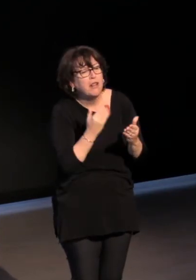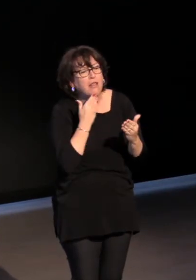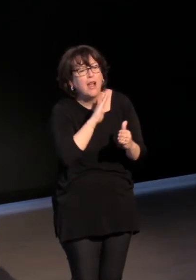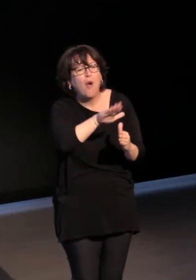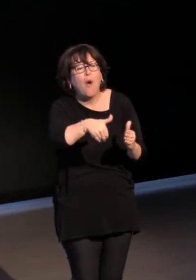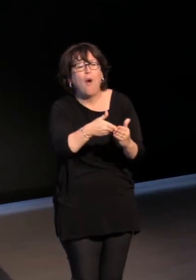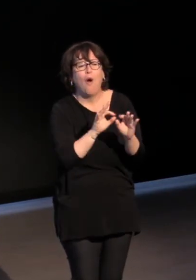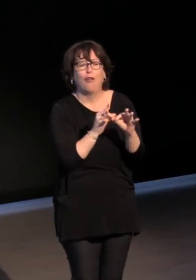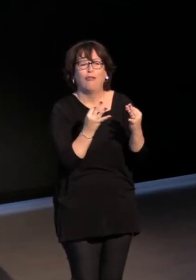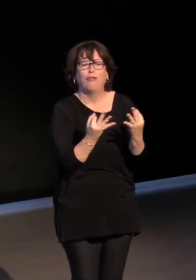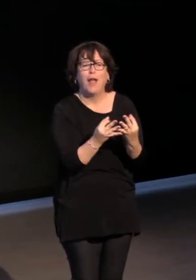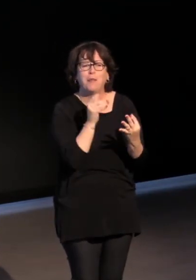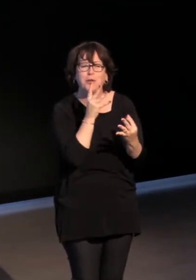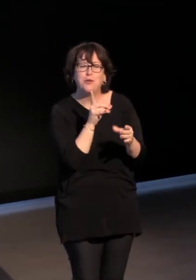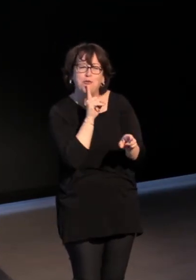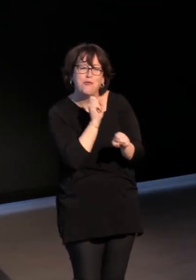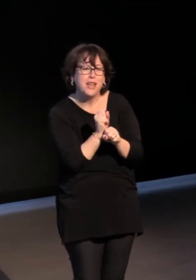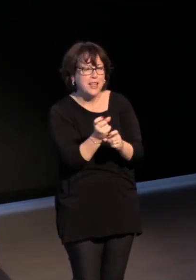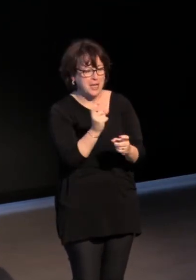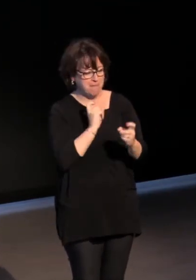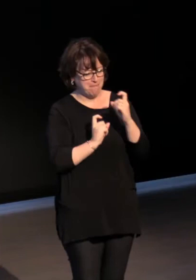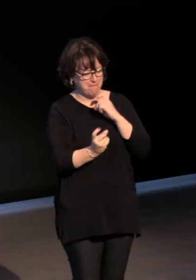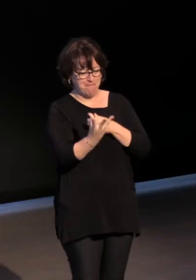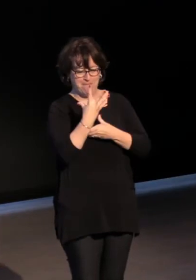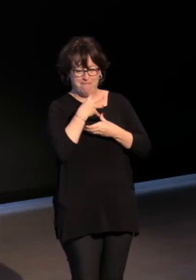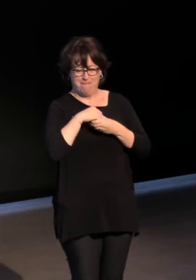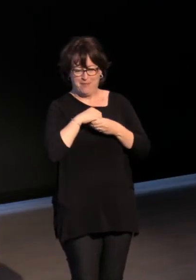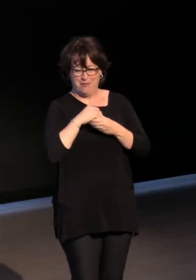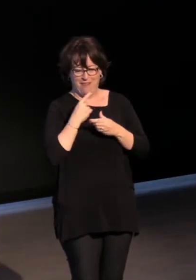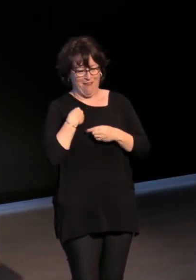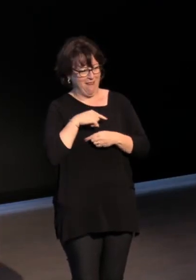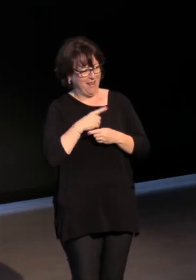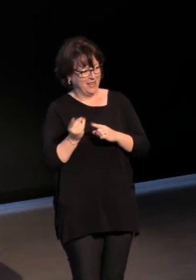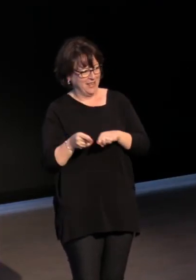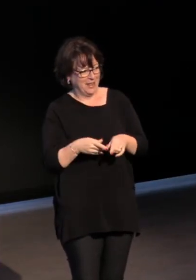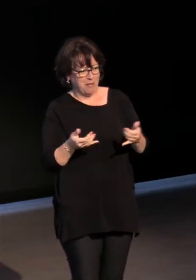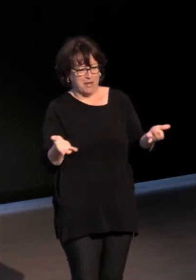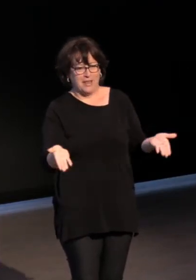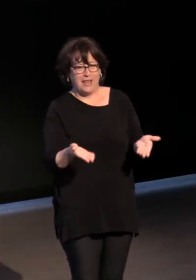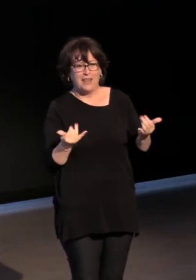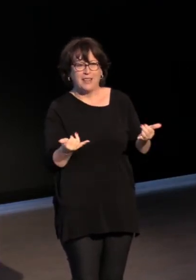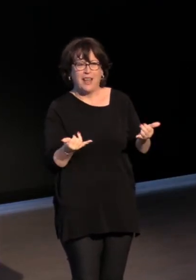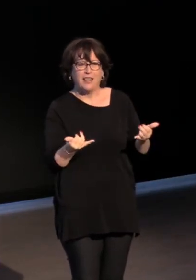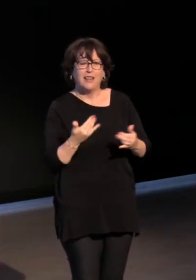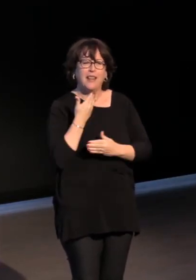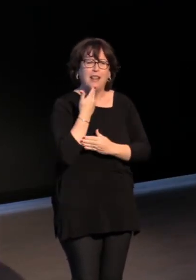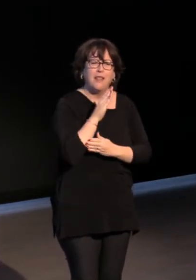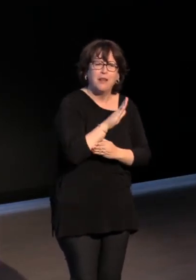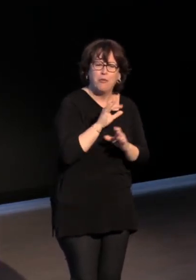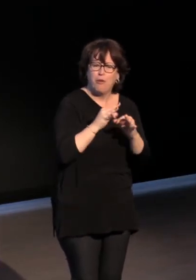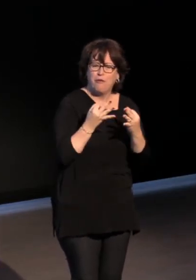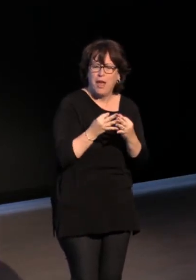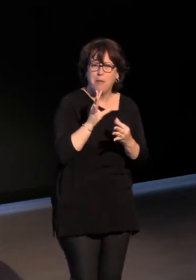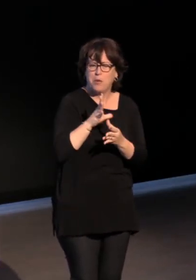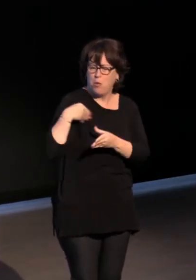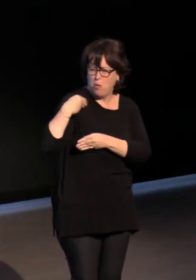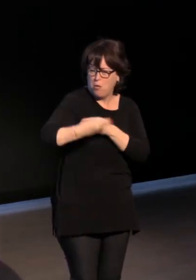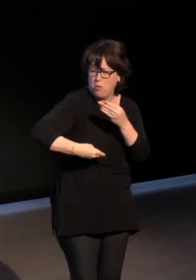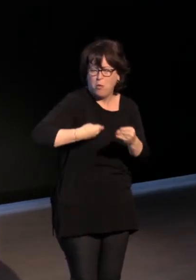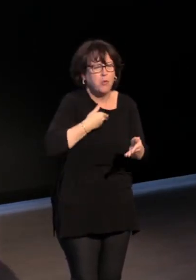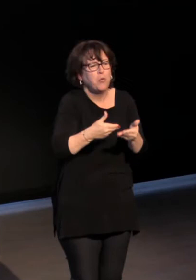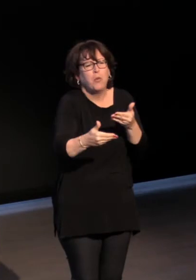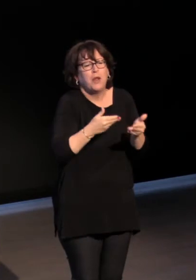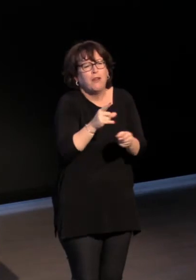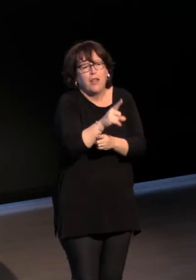really contributed to all of us being today. So to your relatives, your lineage, whoever you call family, both